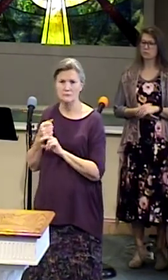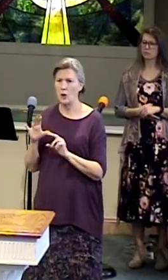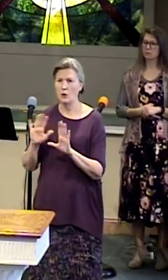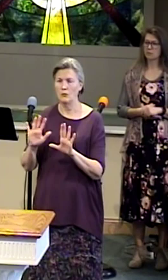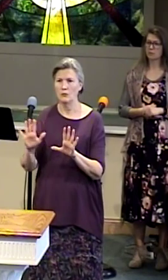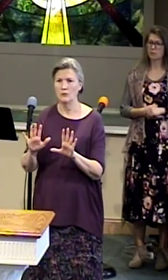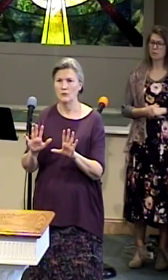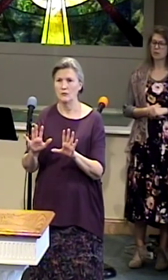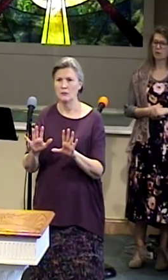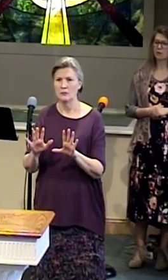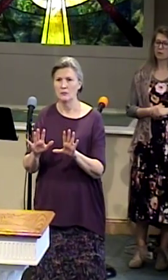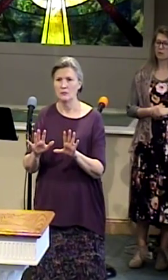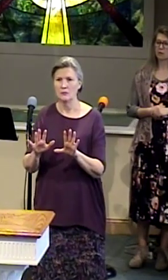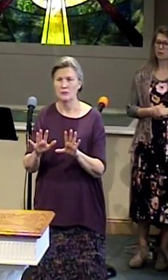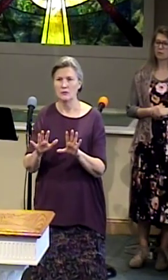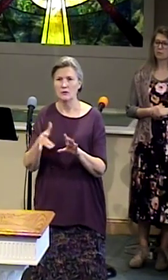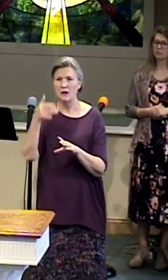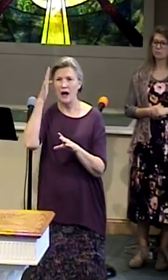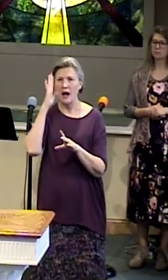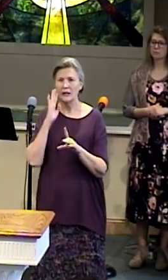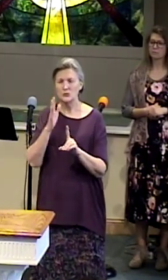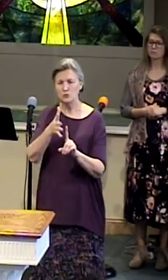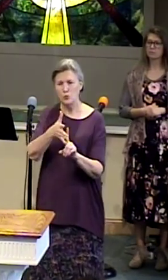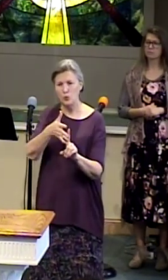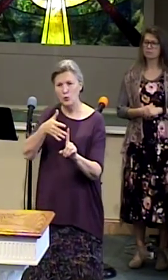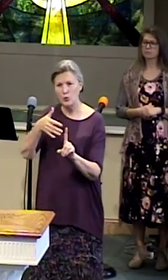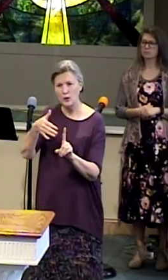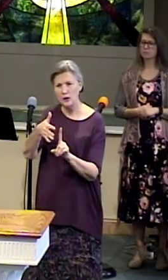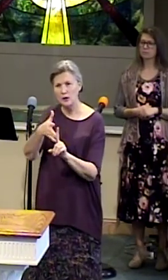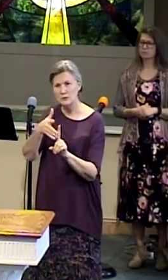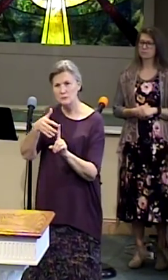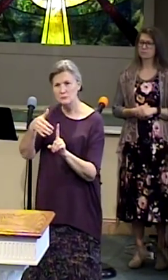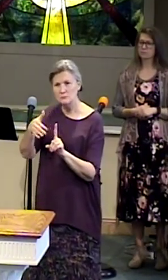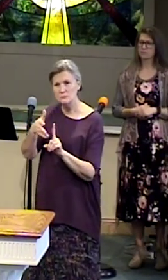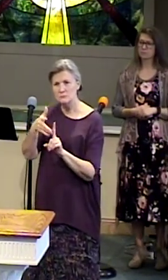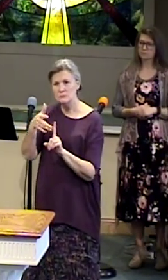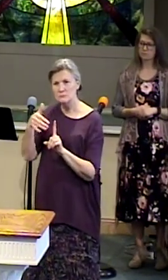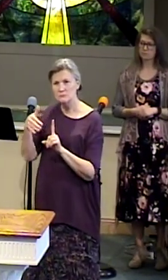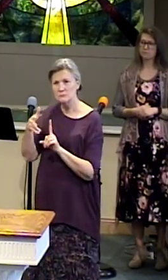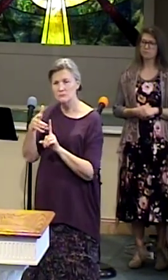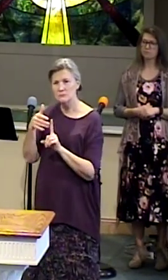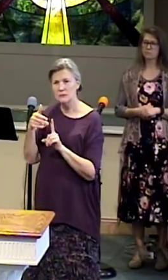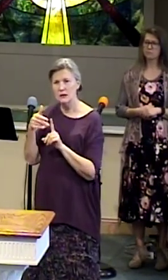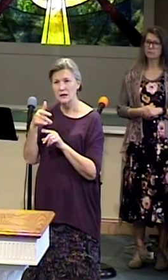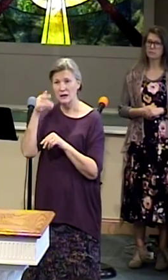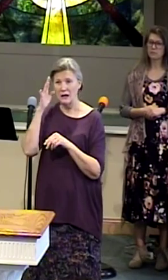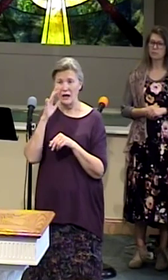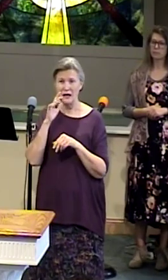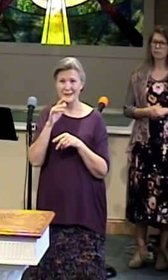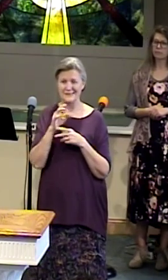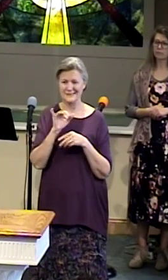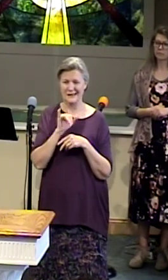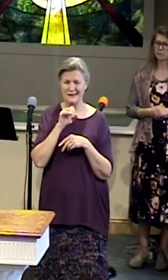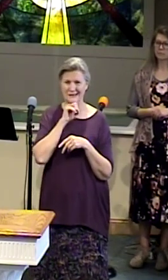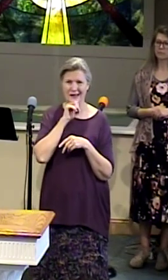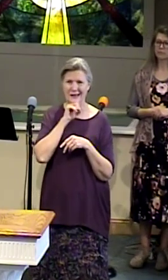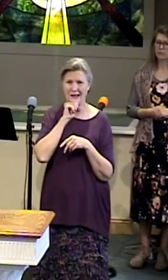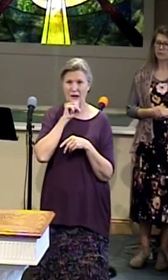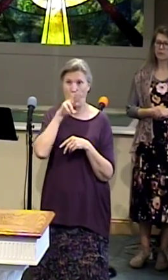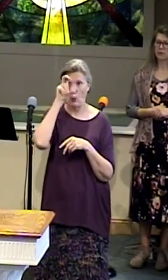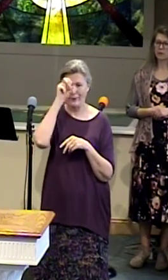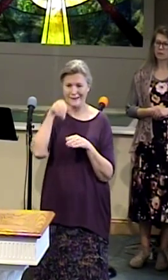the way to the altar. That's like a goat. And God doesn't call you a goat. He calls you a sheep. My sheep hear my